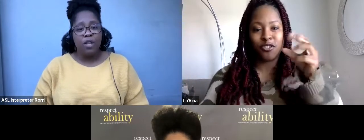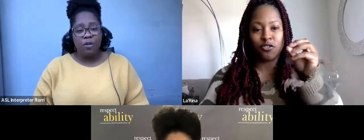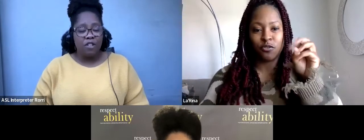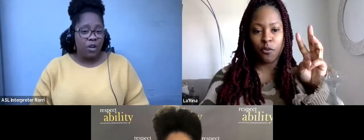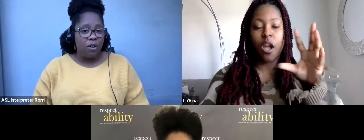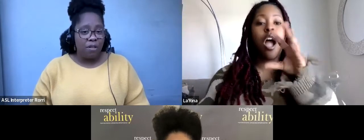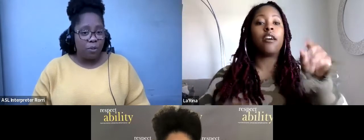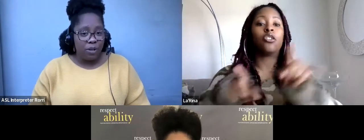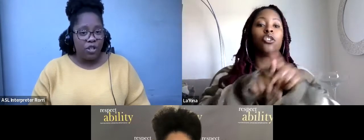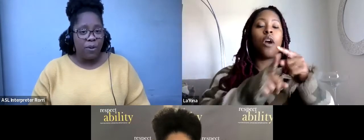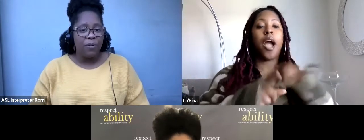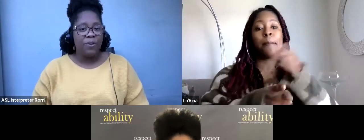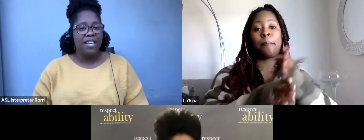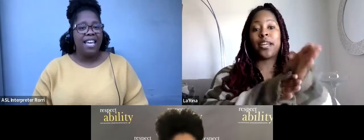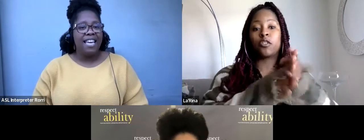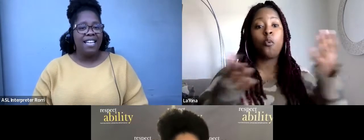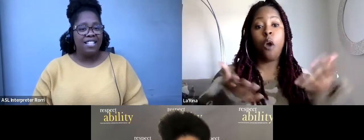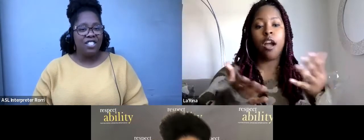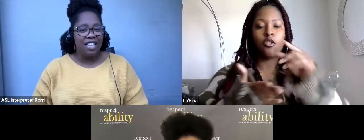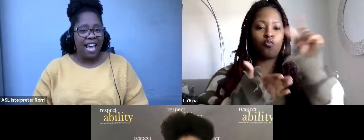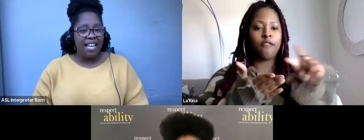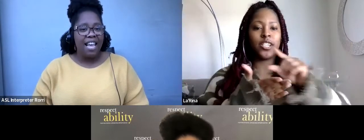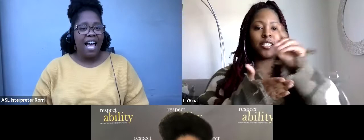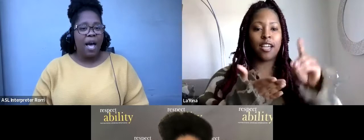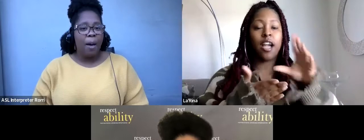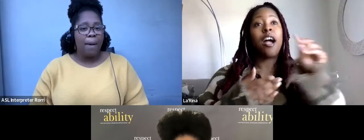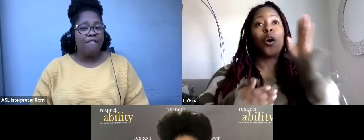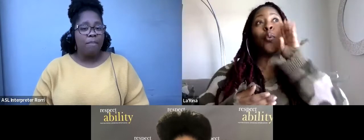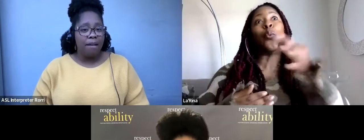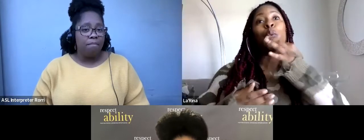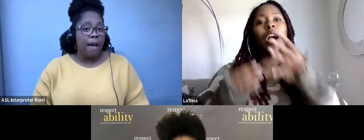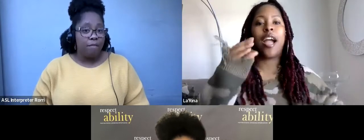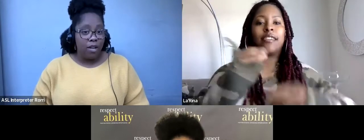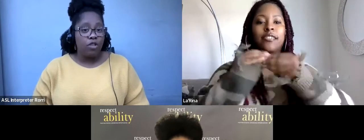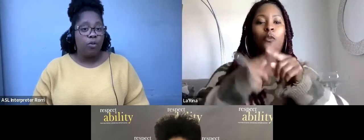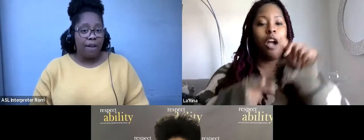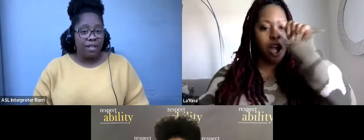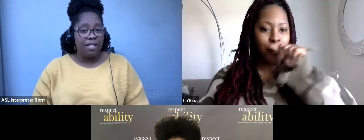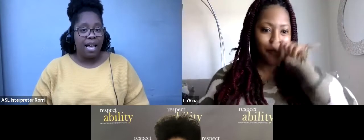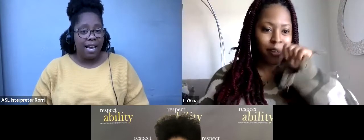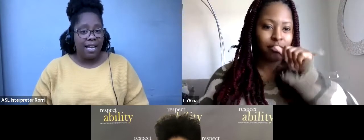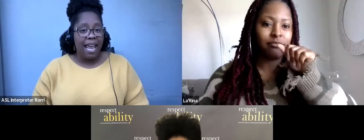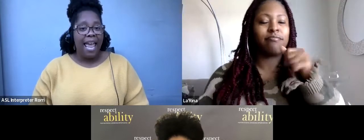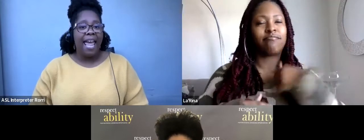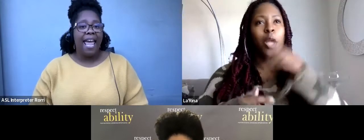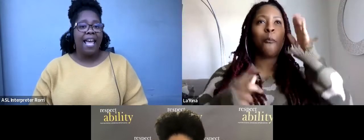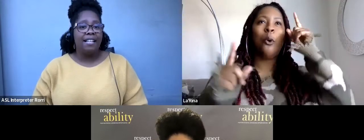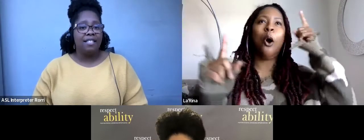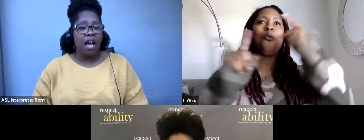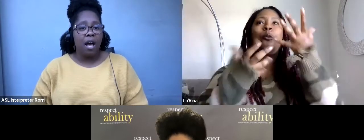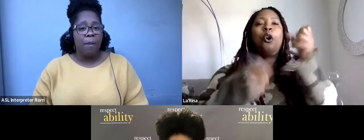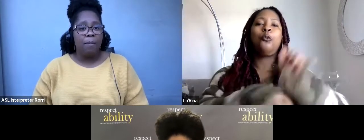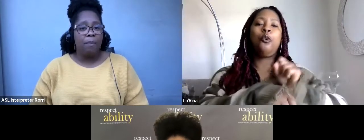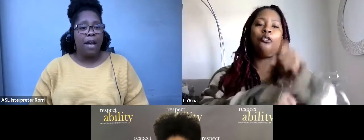I'm the owner of the show called the RiRi Show. In addition to that, I've majored in graphic design,